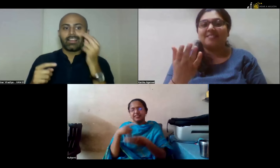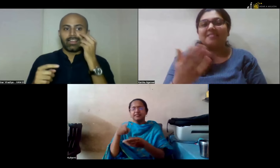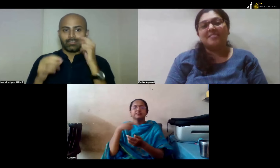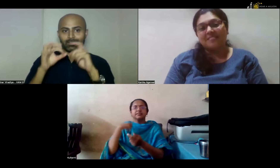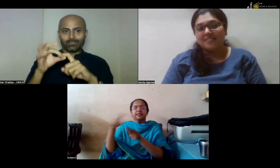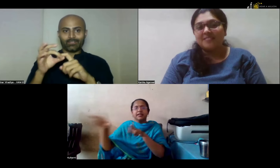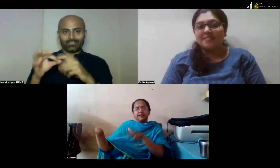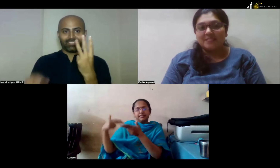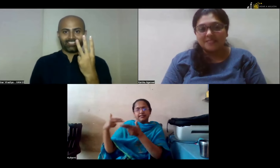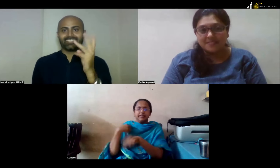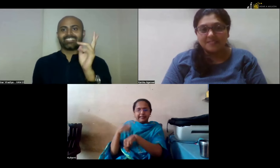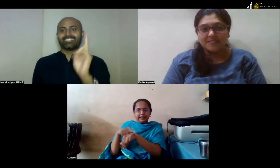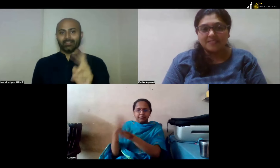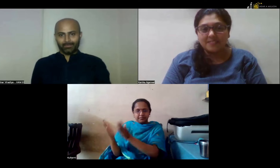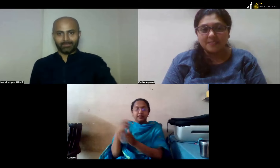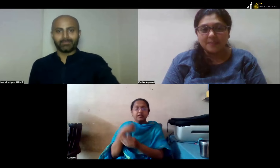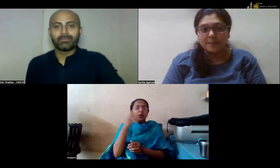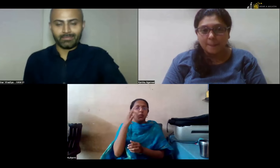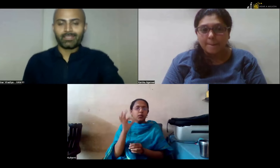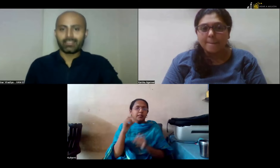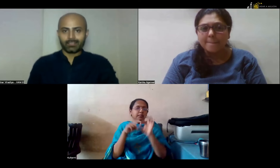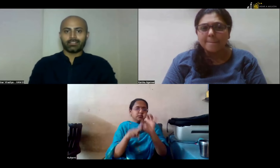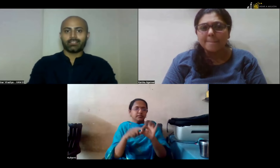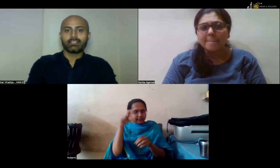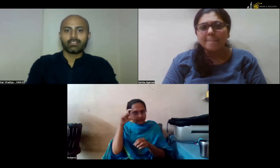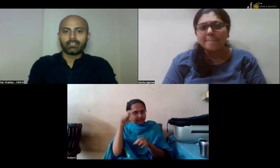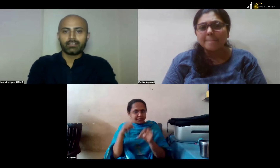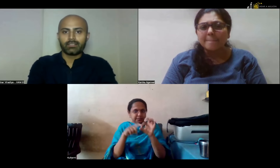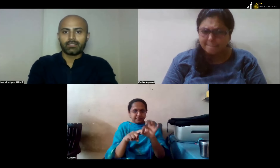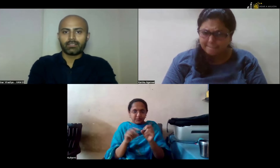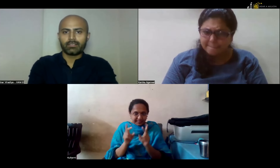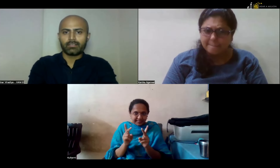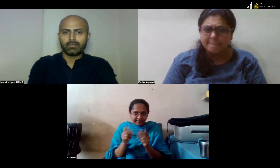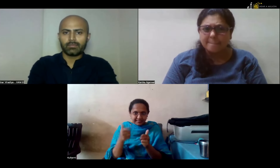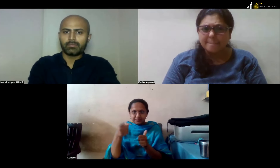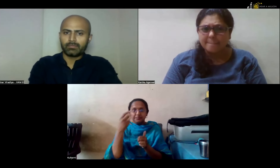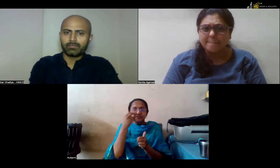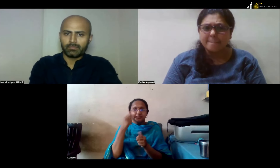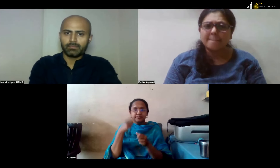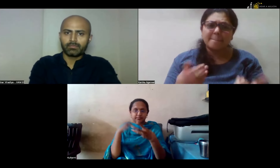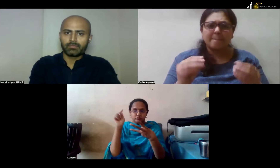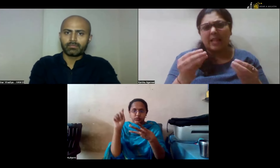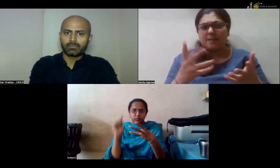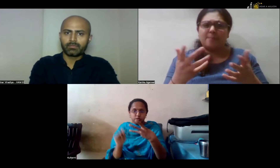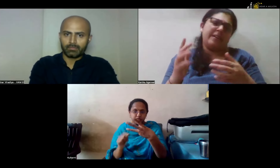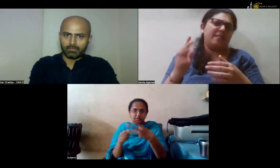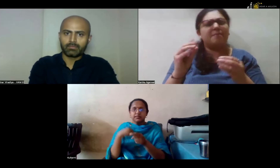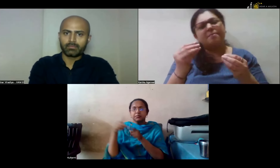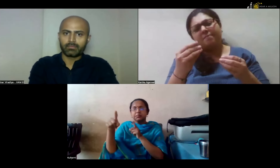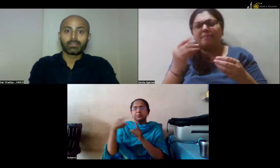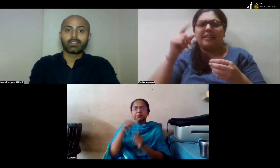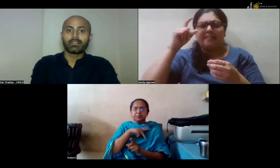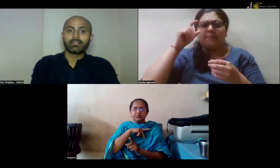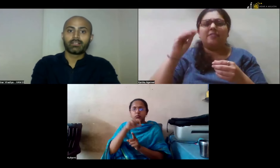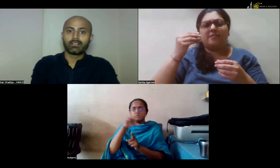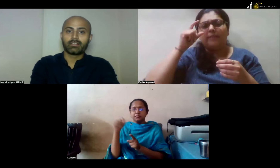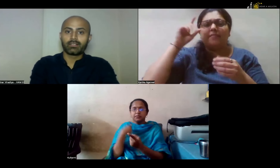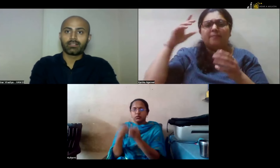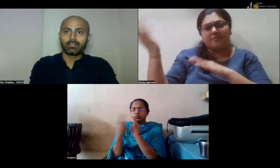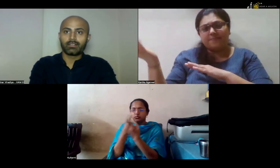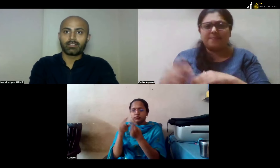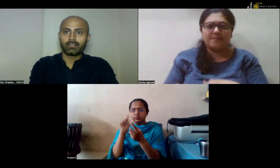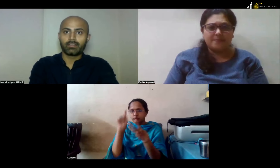My question is to Kanika. I actually had 3 questions, but oh, sorry, Kanika, I can actually, there are 3 things